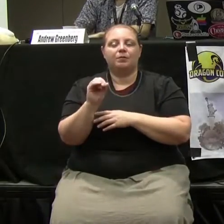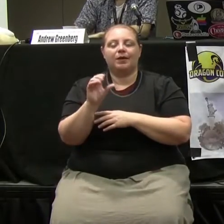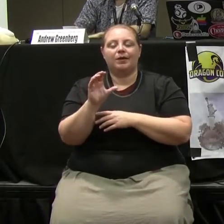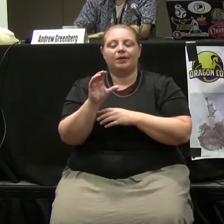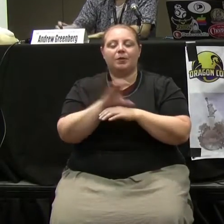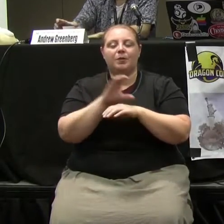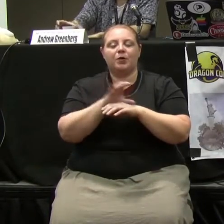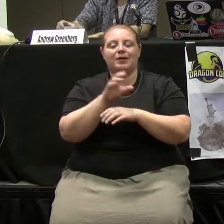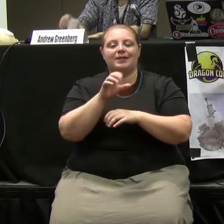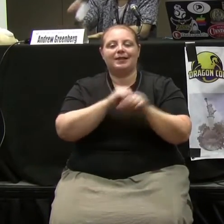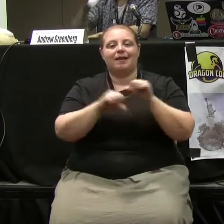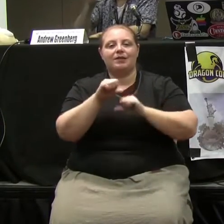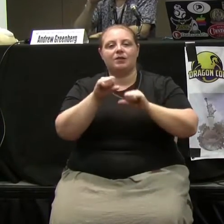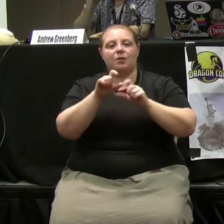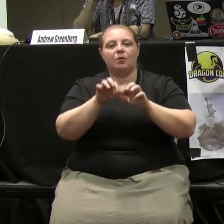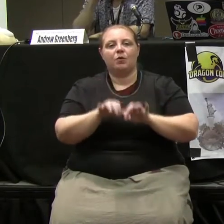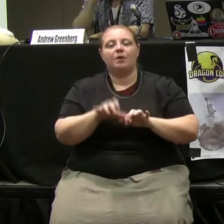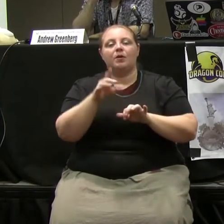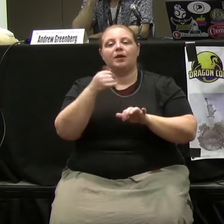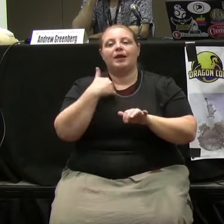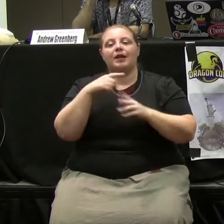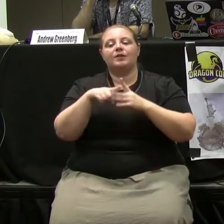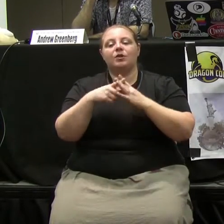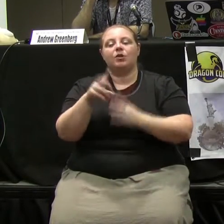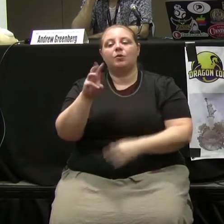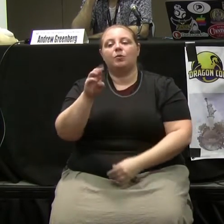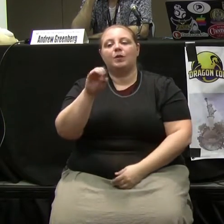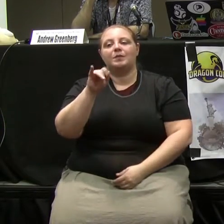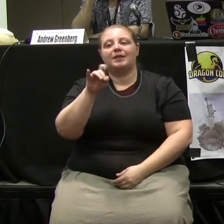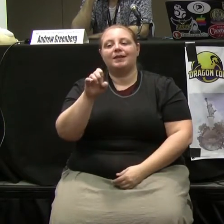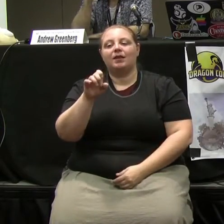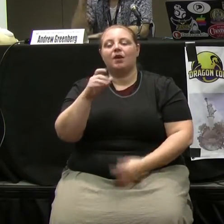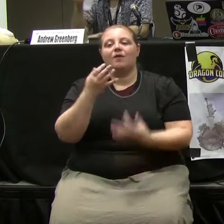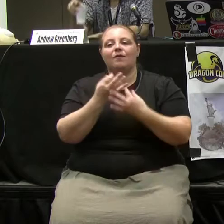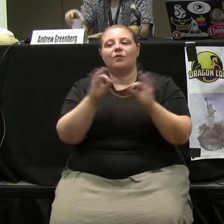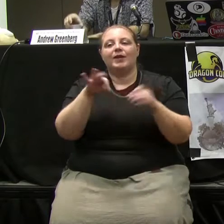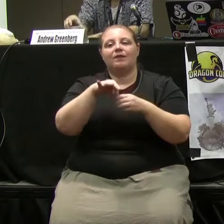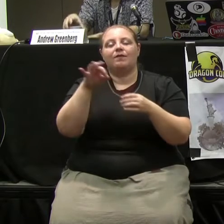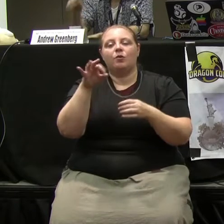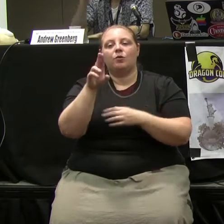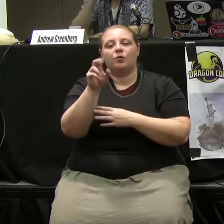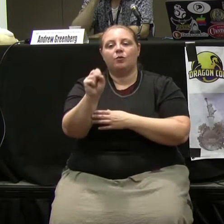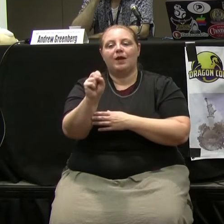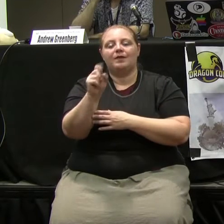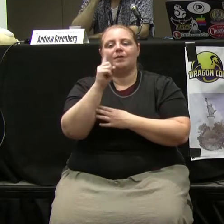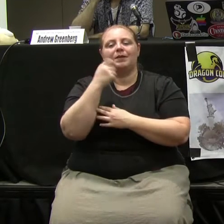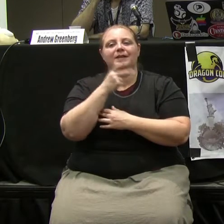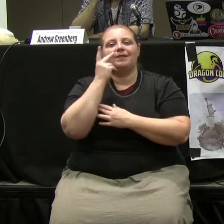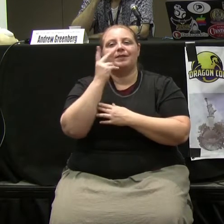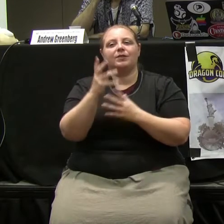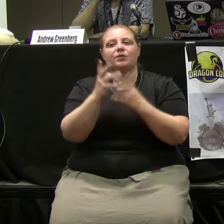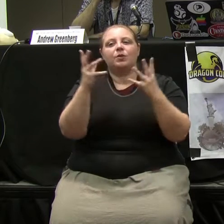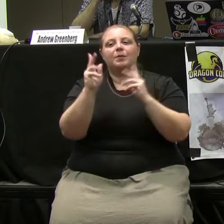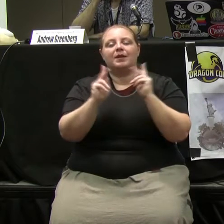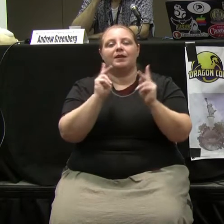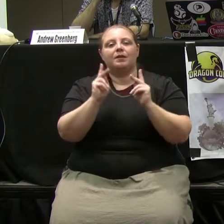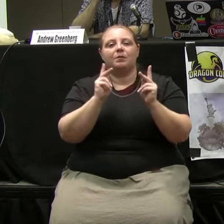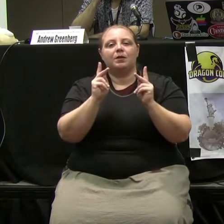this is appropriate. I started a website called freetovote.us that it's because I've seen so many people